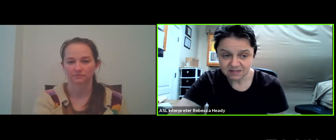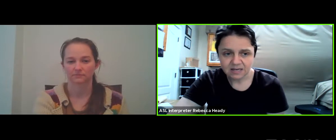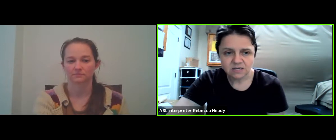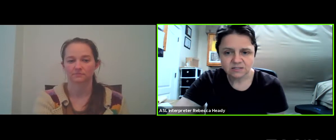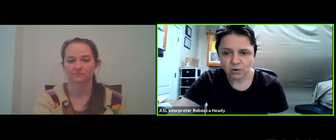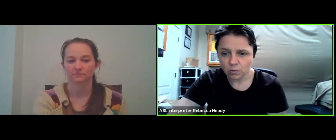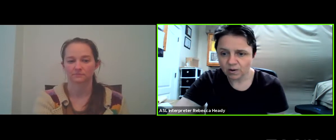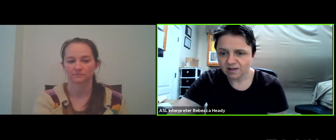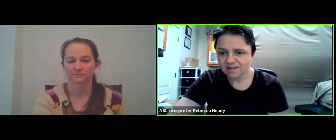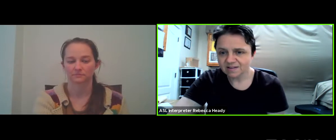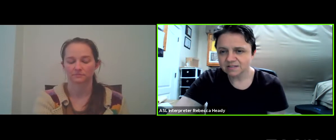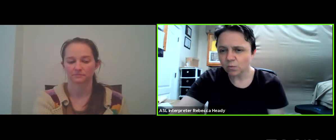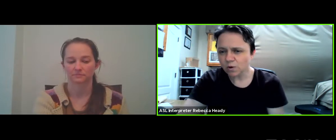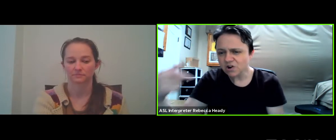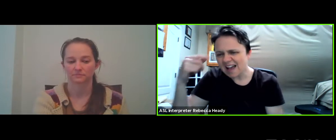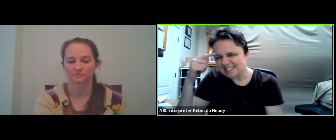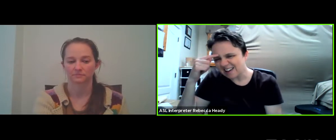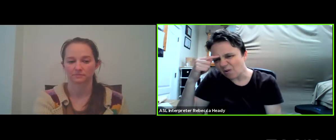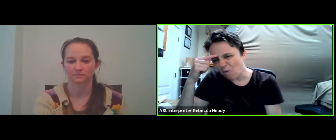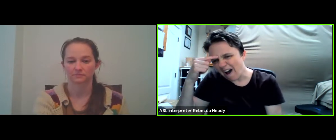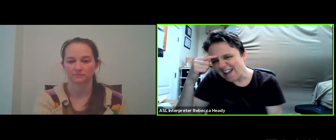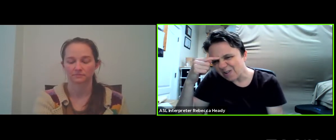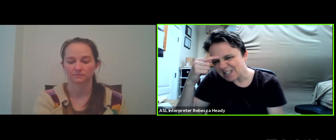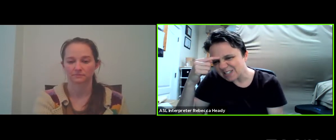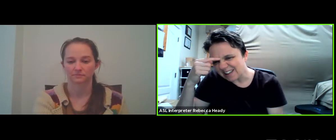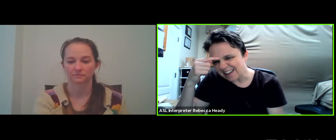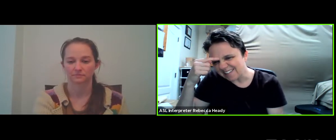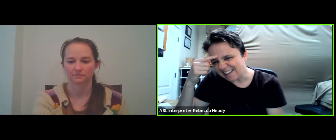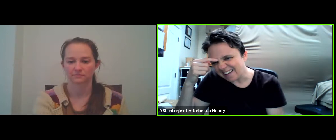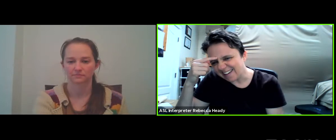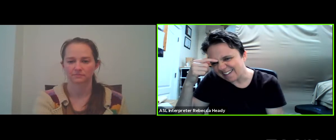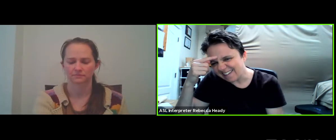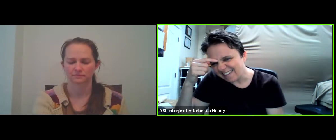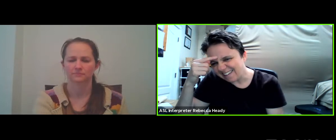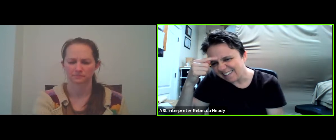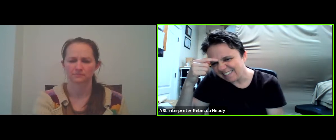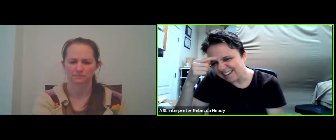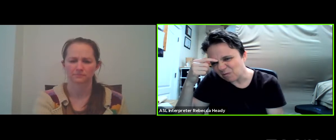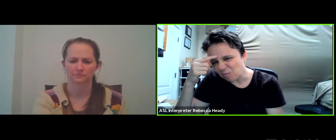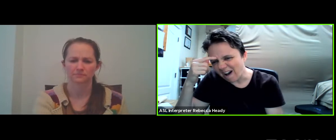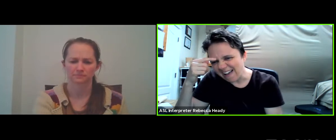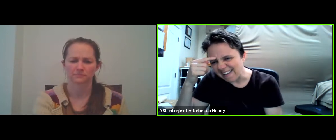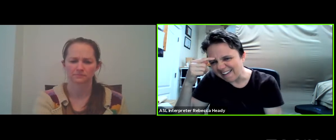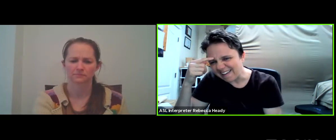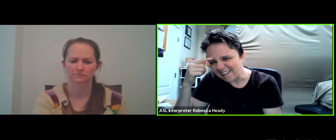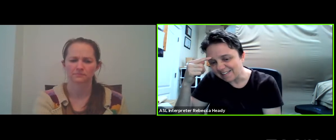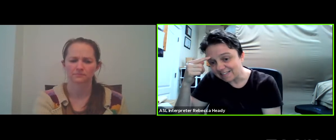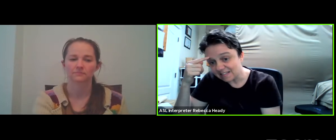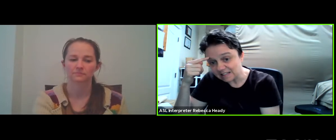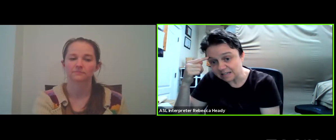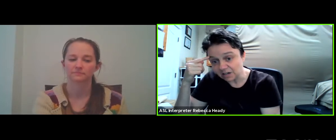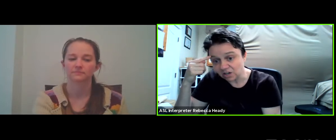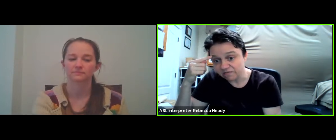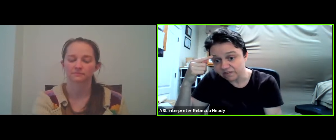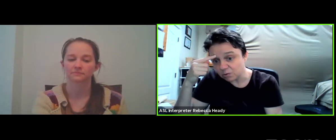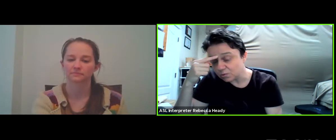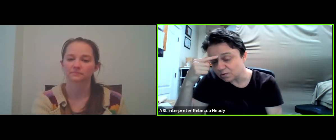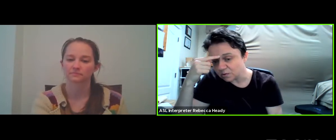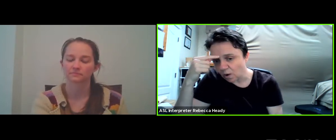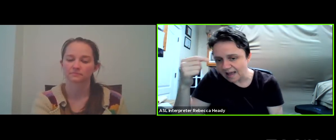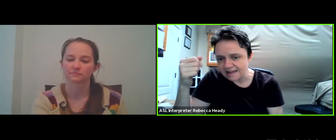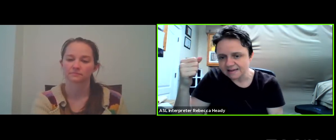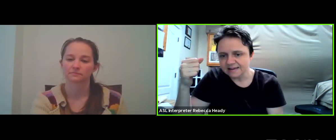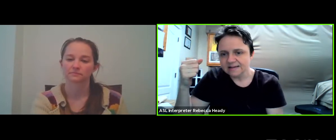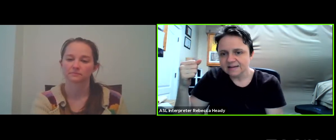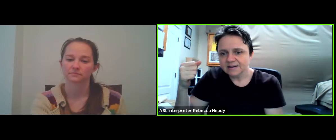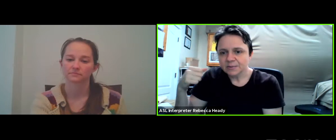eyebrows. So when you're asking a why question, like you're like, huh? Like why? That's like a